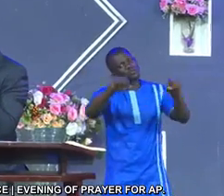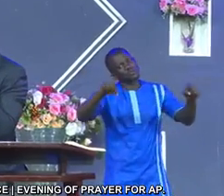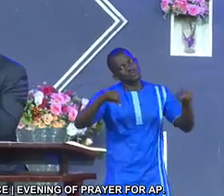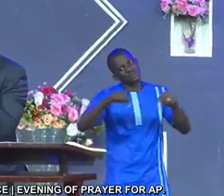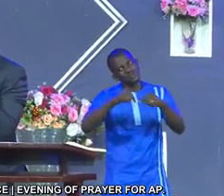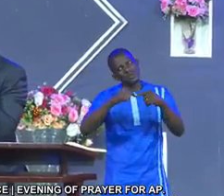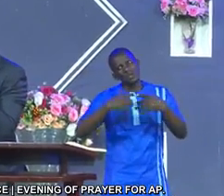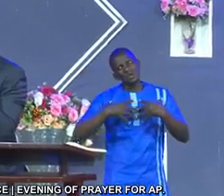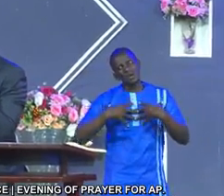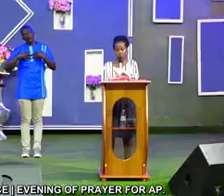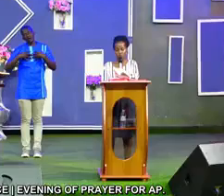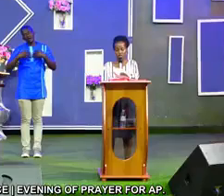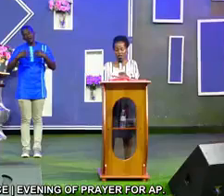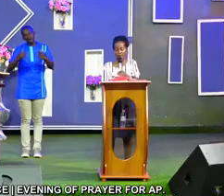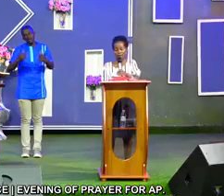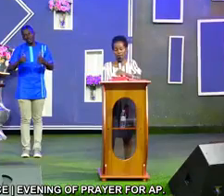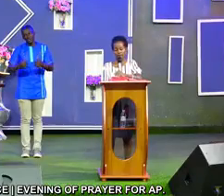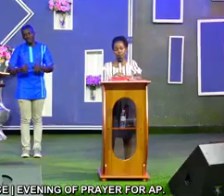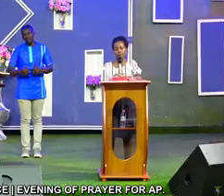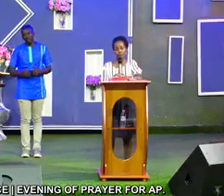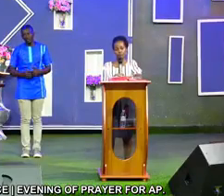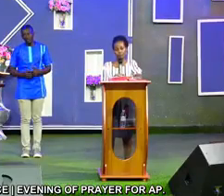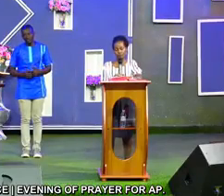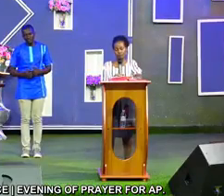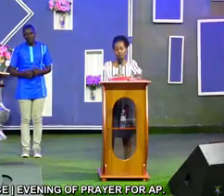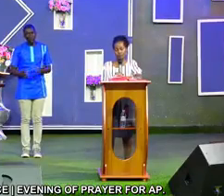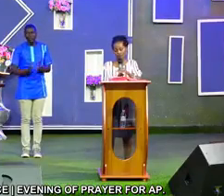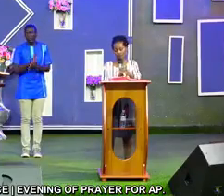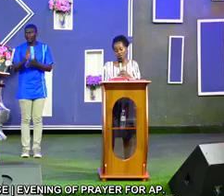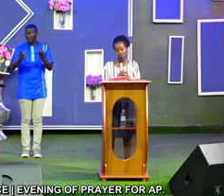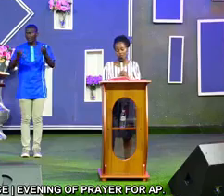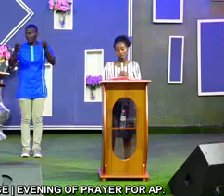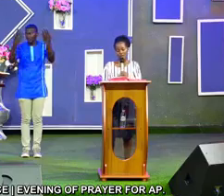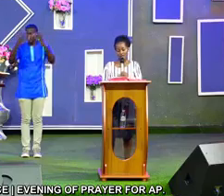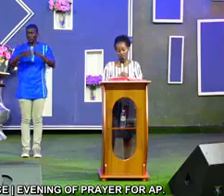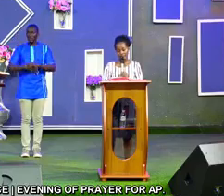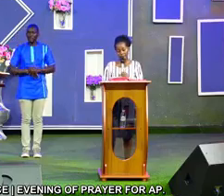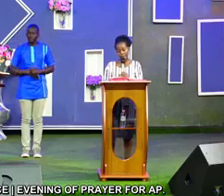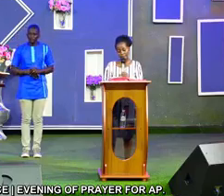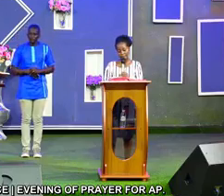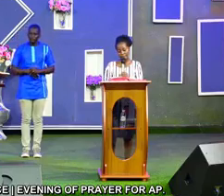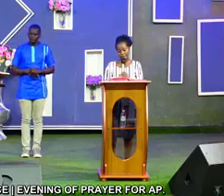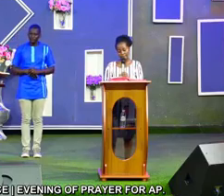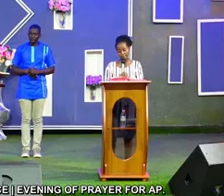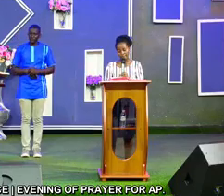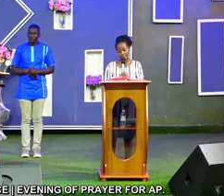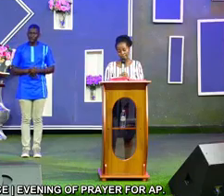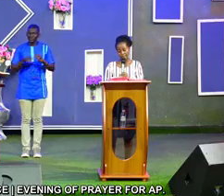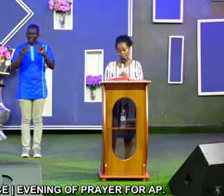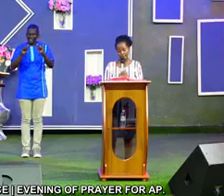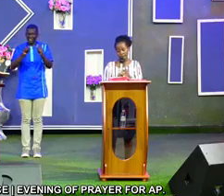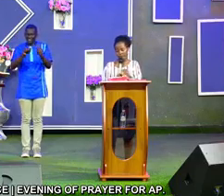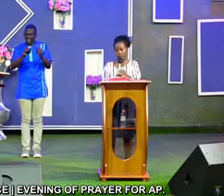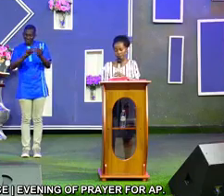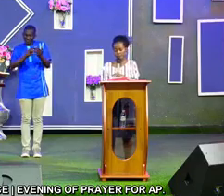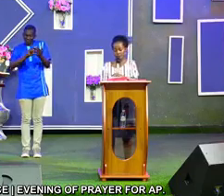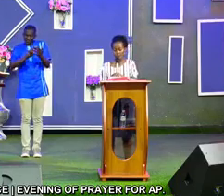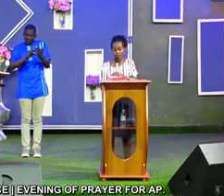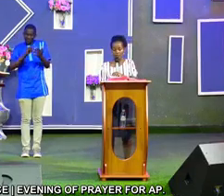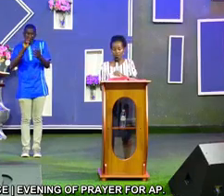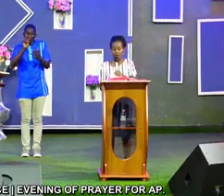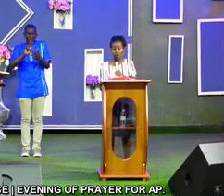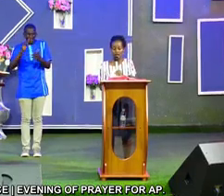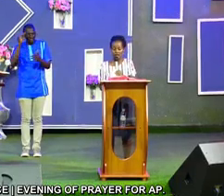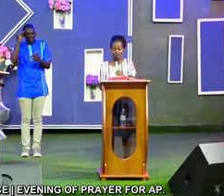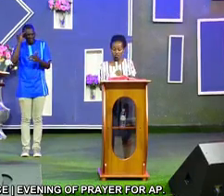healed. Hallelujah. Amen. I can recite that verse because it became part